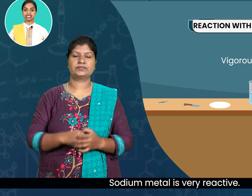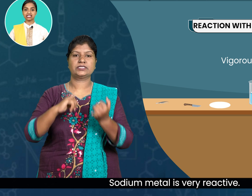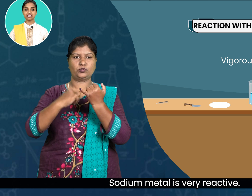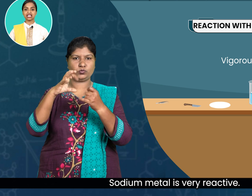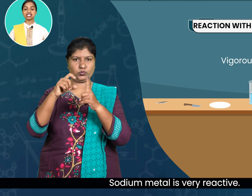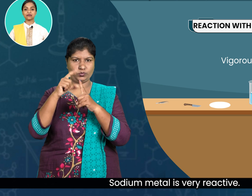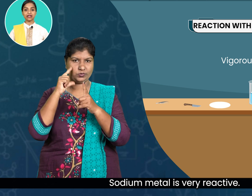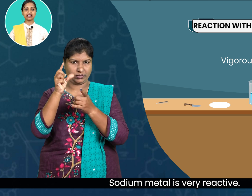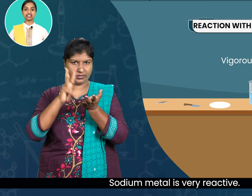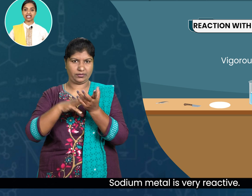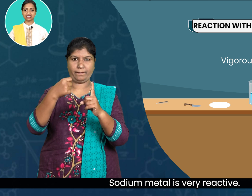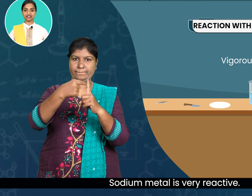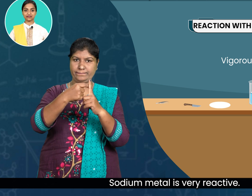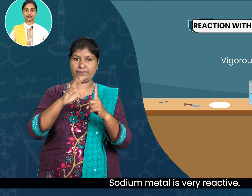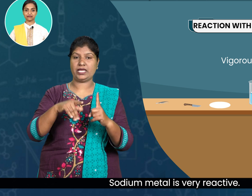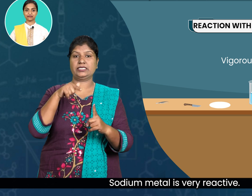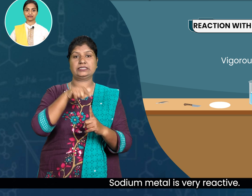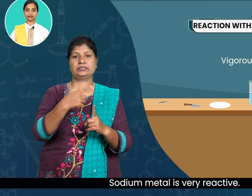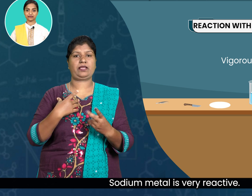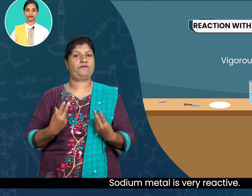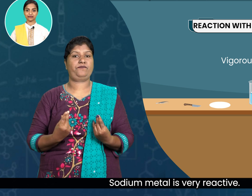Sodium metal is very reactive.